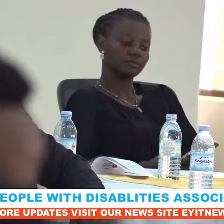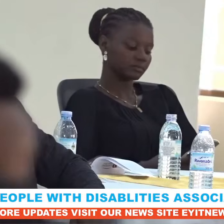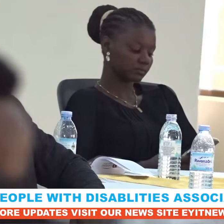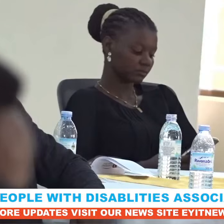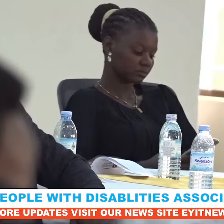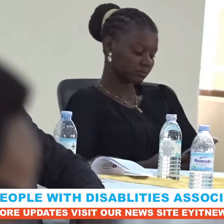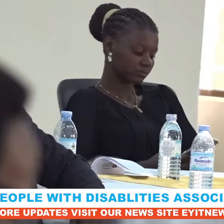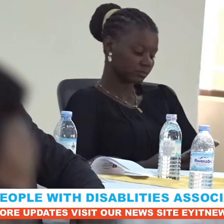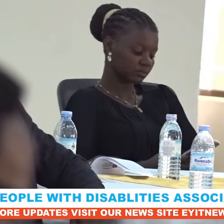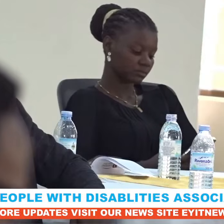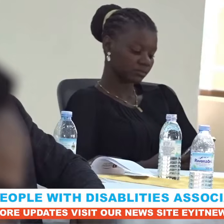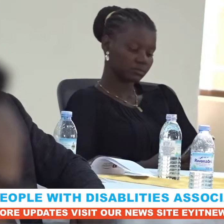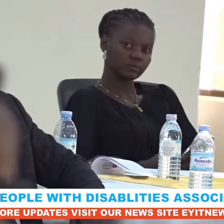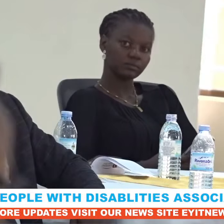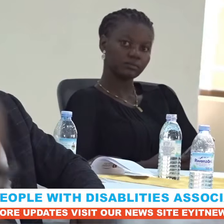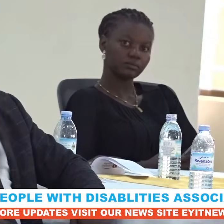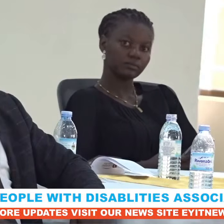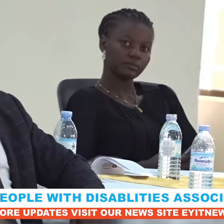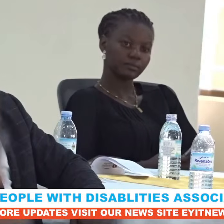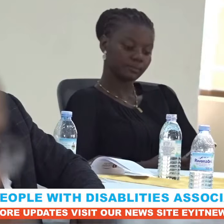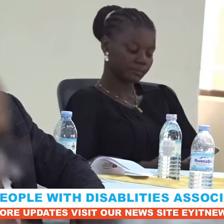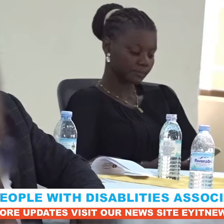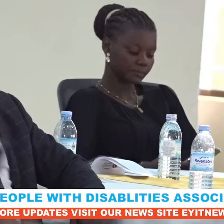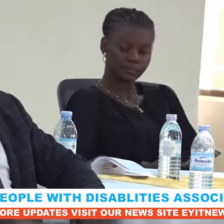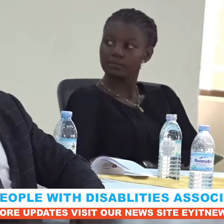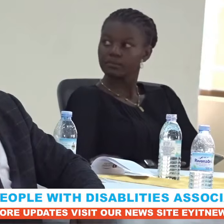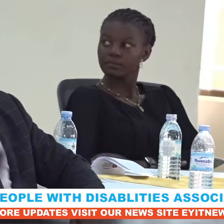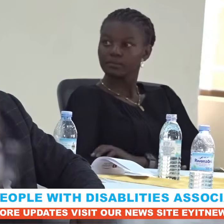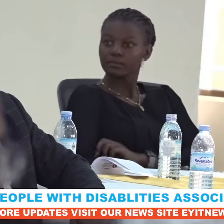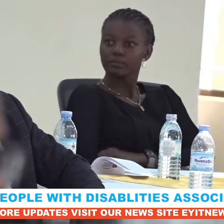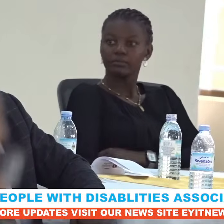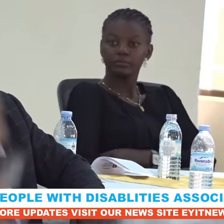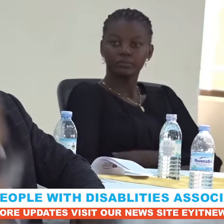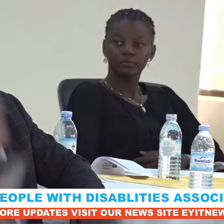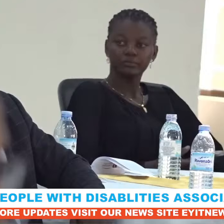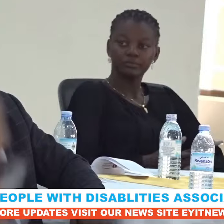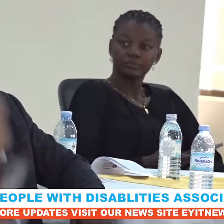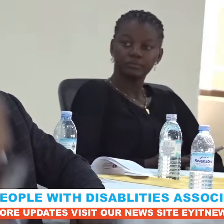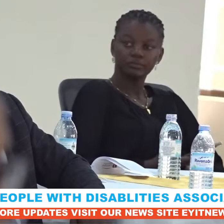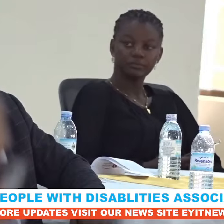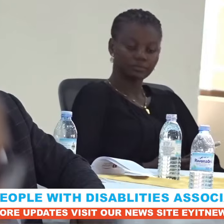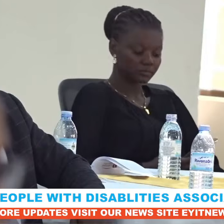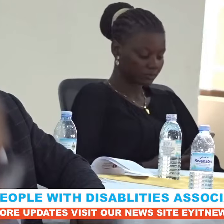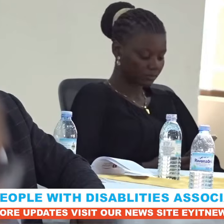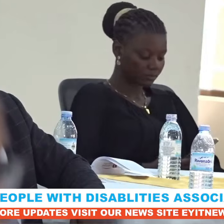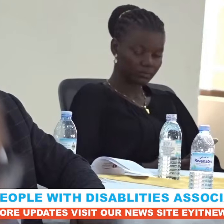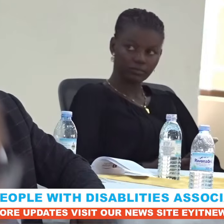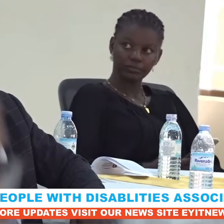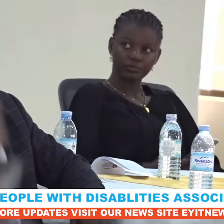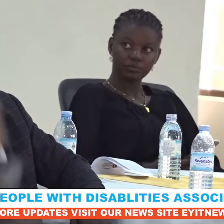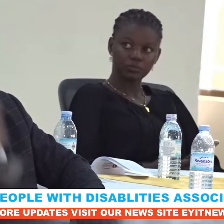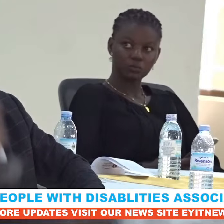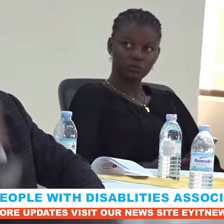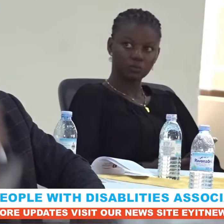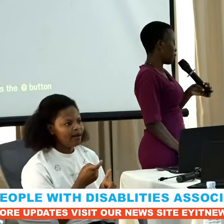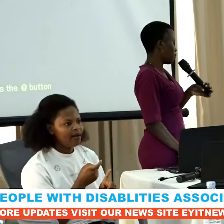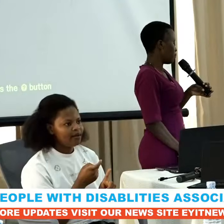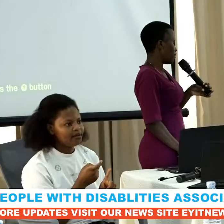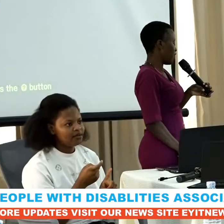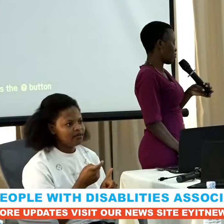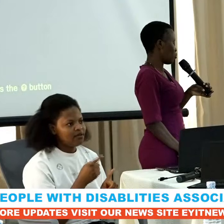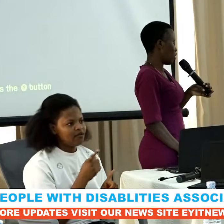find it because those people, when they get those disabilities, parents or caregivers don't expose